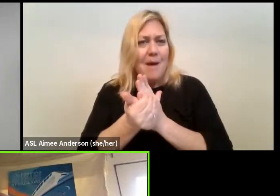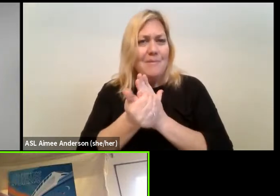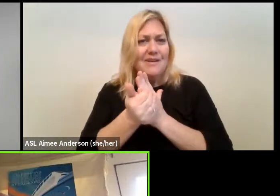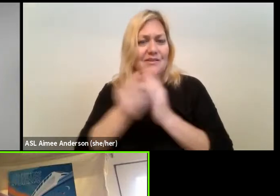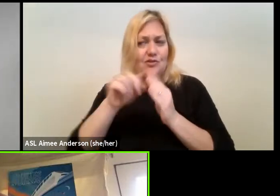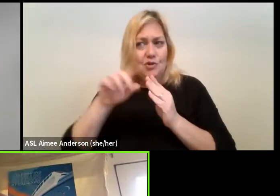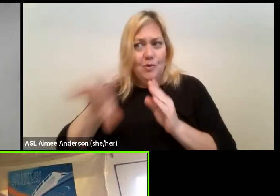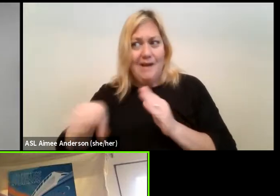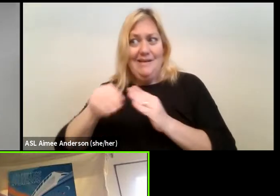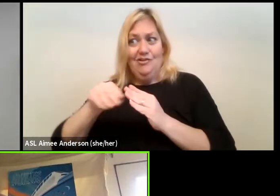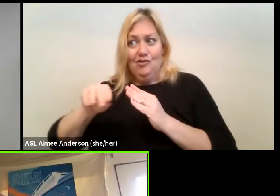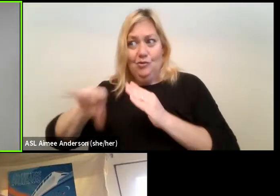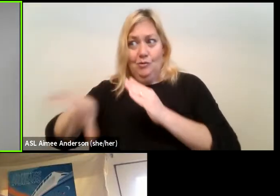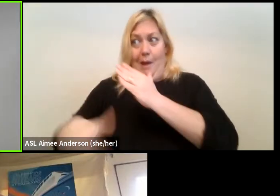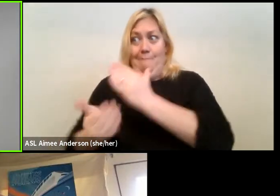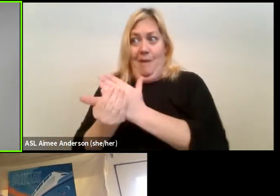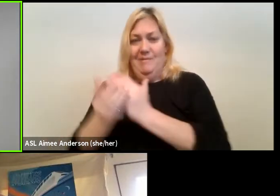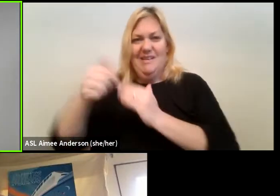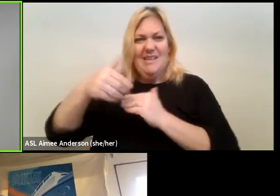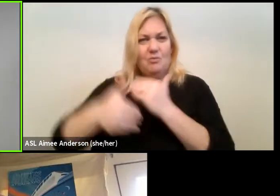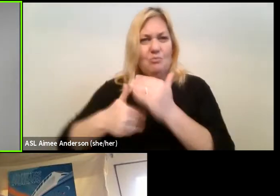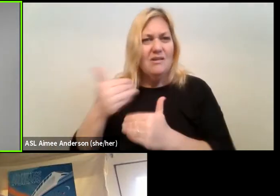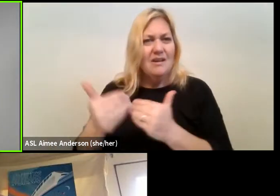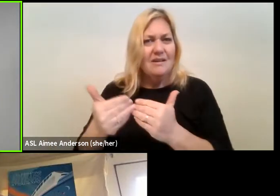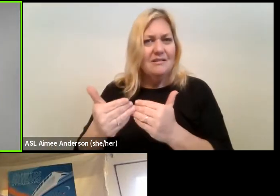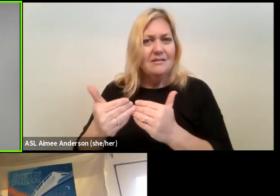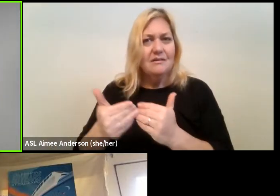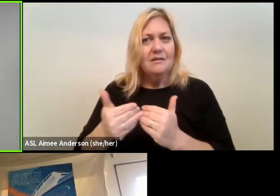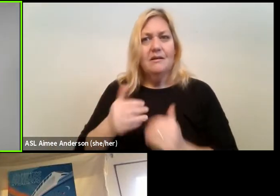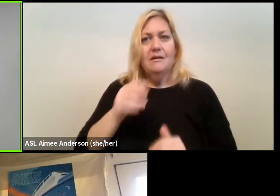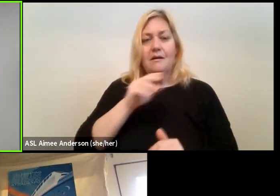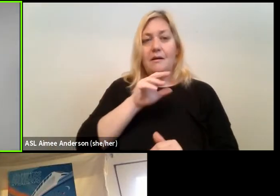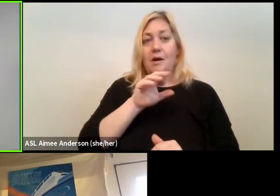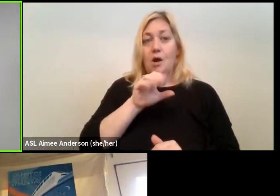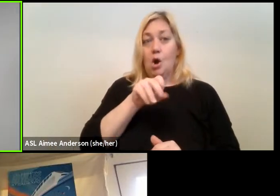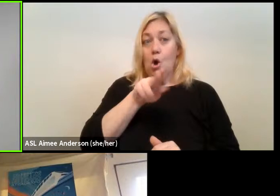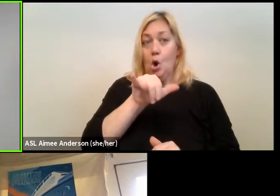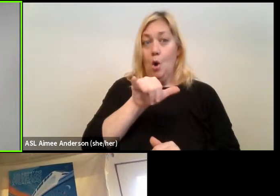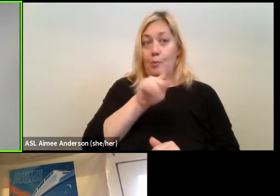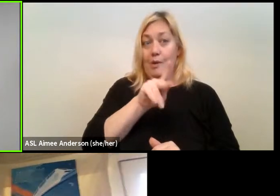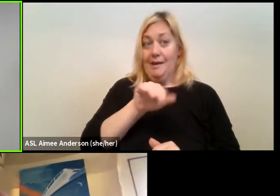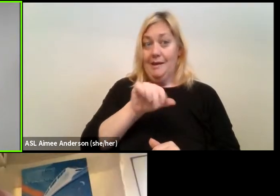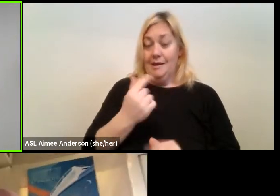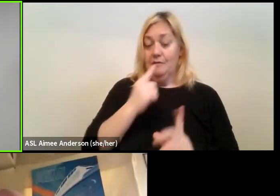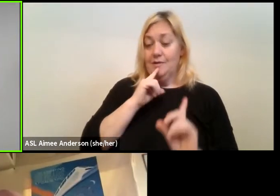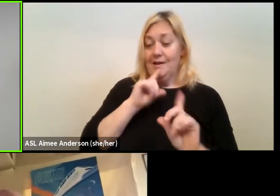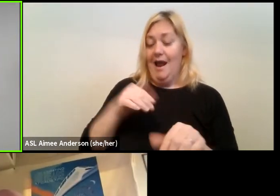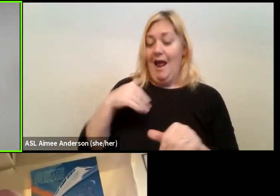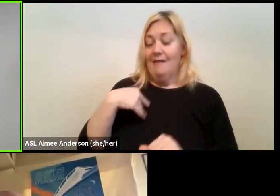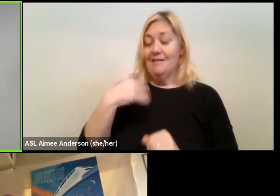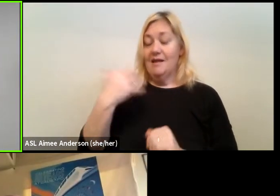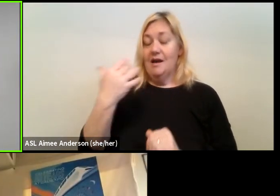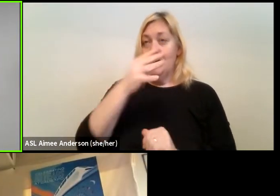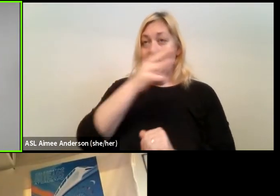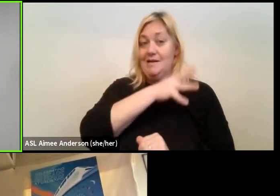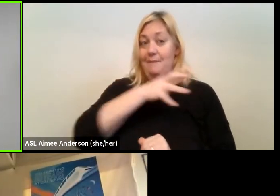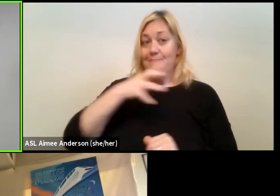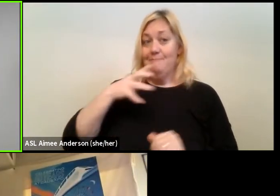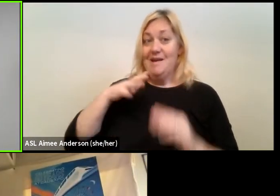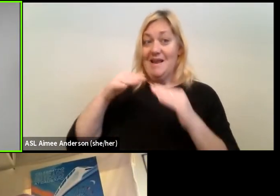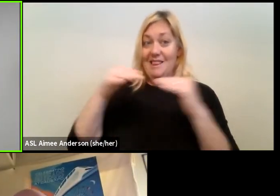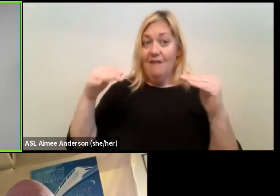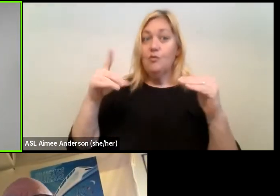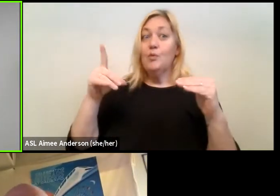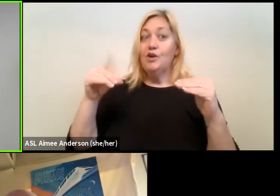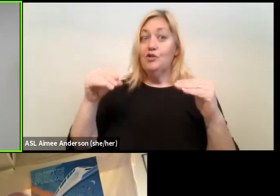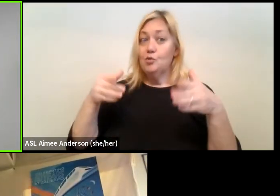in this process? Normally, we at the committee level, we normally do allow